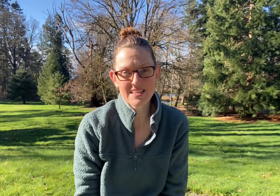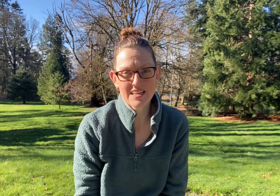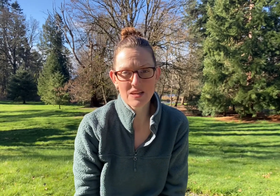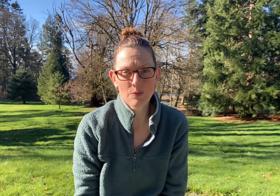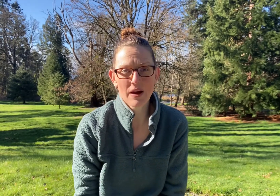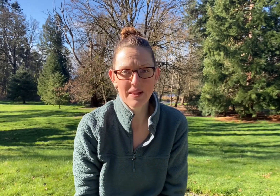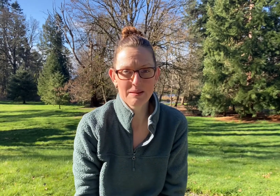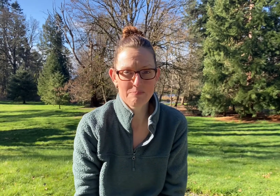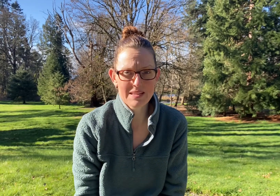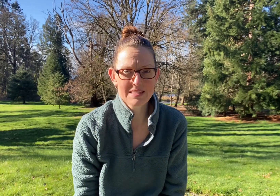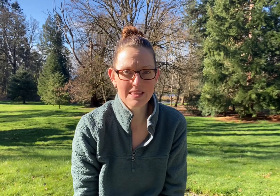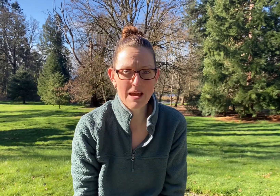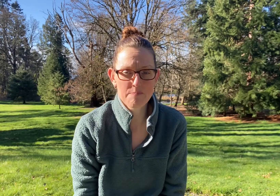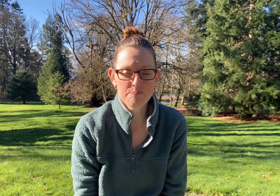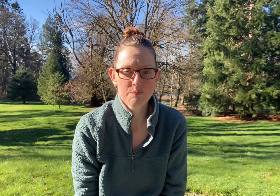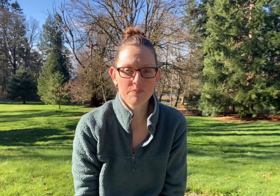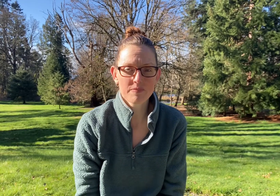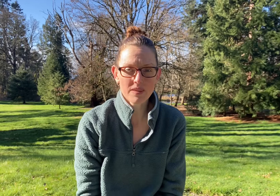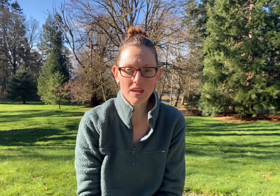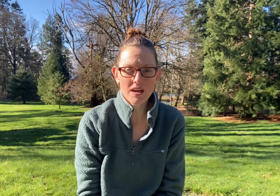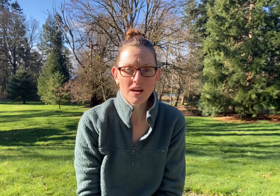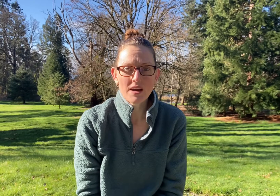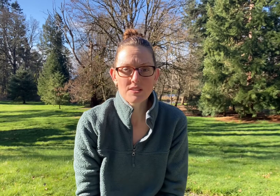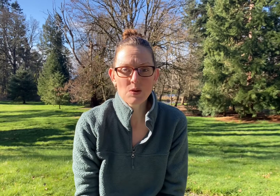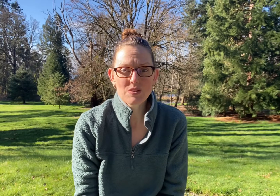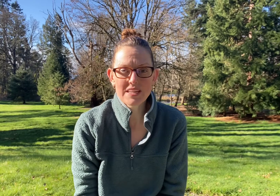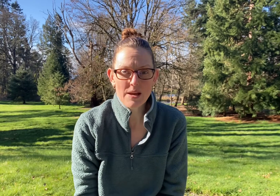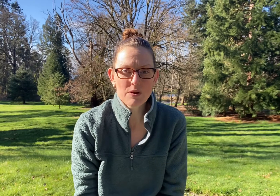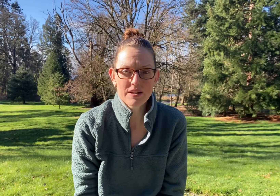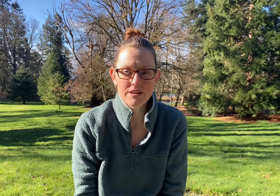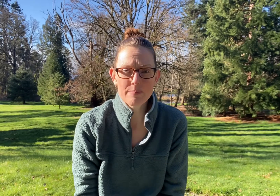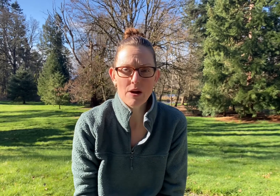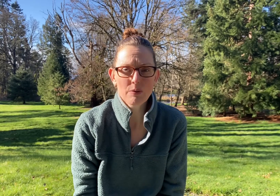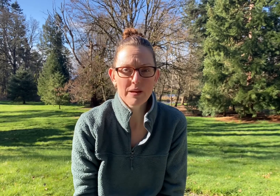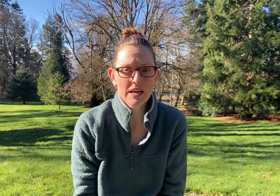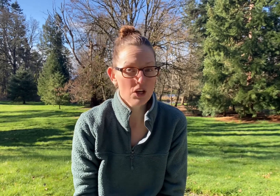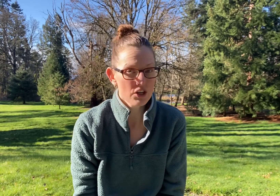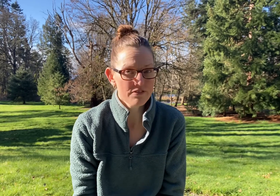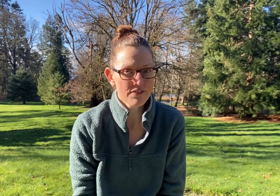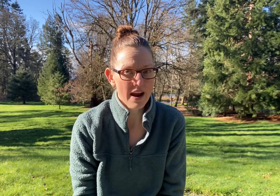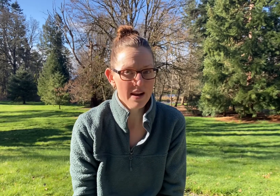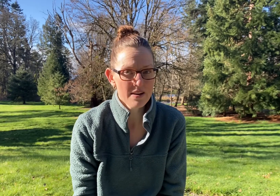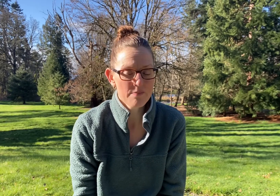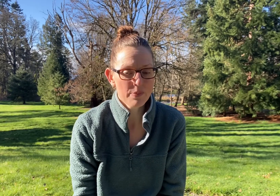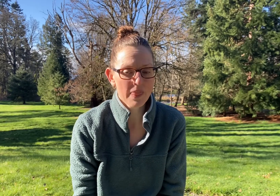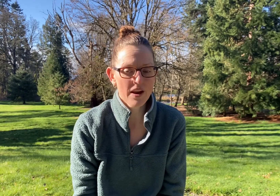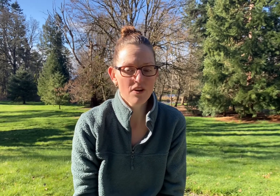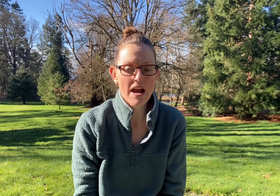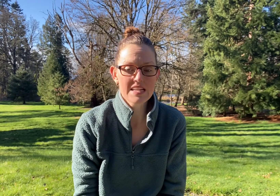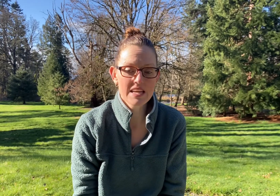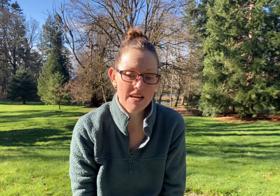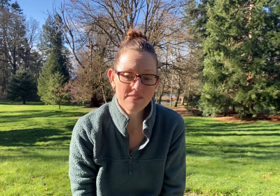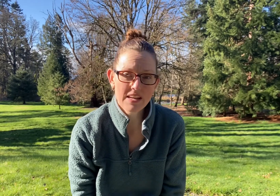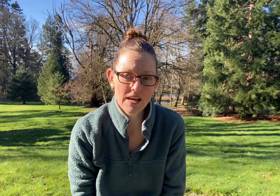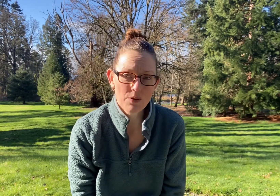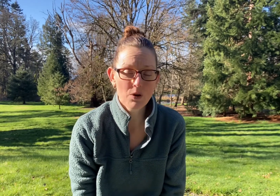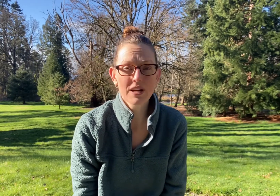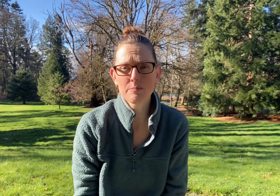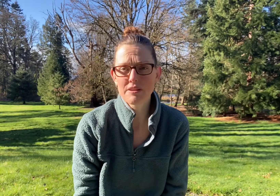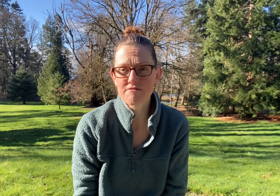in a while and miss them. So today we're going to read about being a good friend and our activity. We're going to be